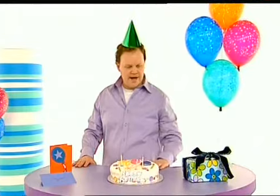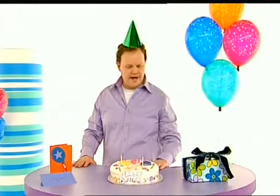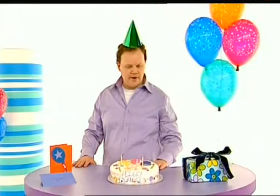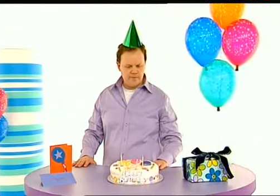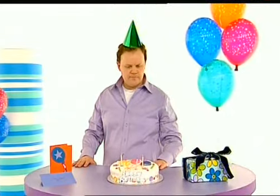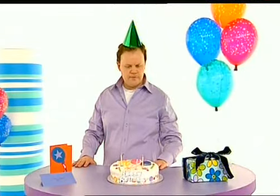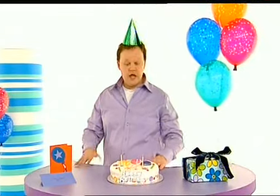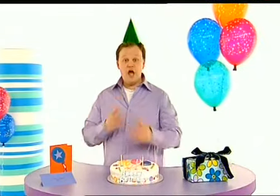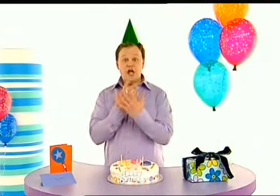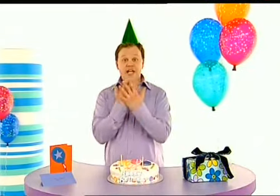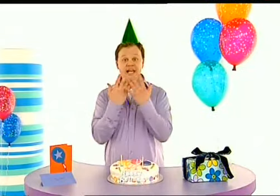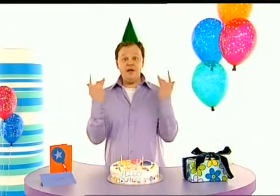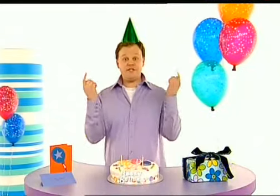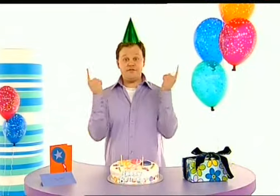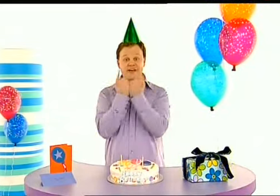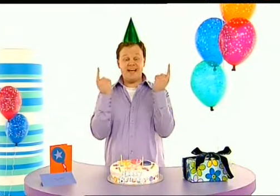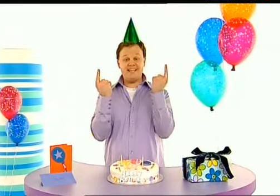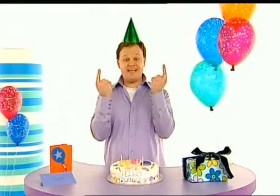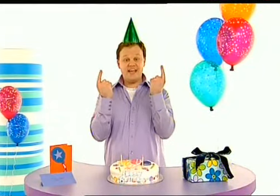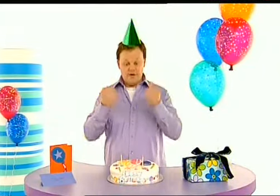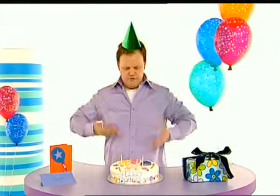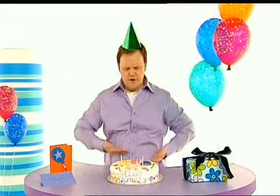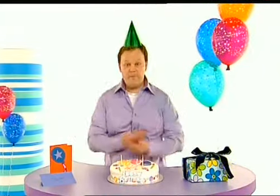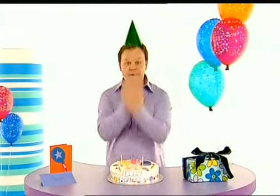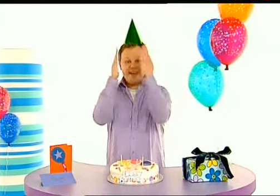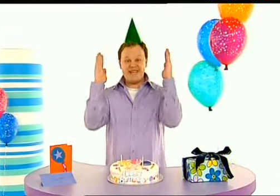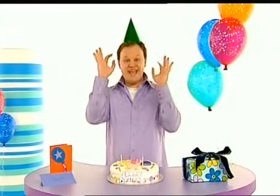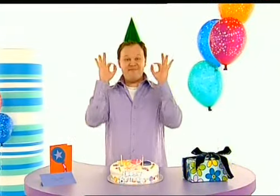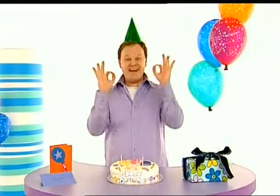Wow. Lots of things for a birthday party.